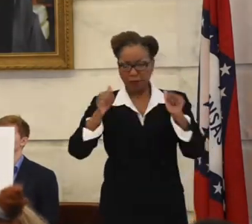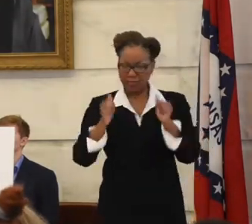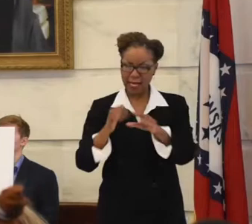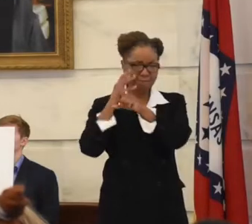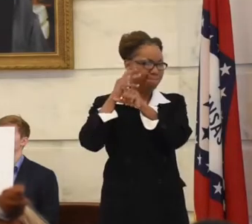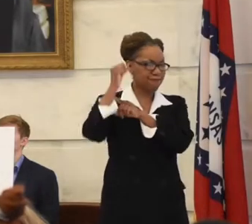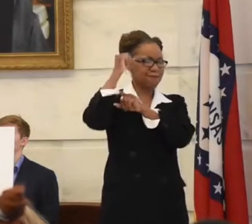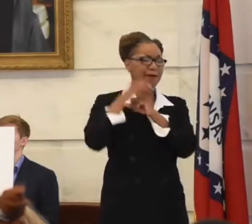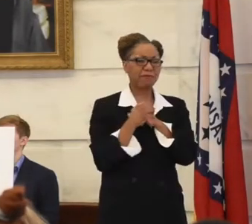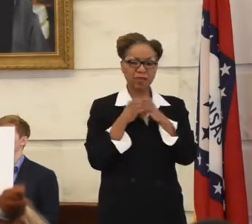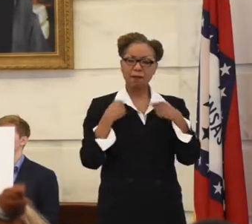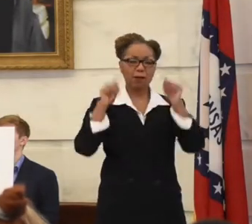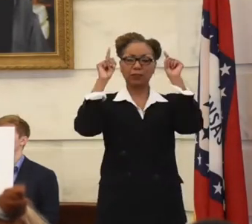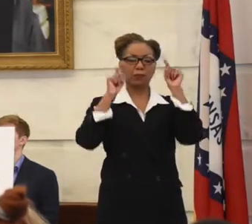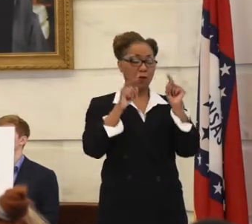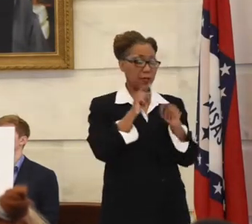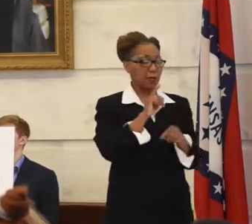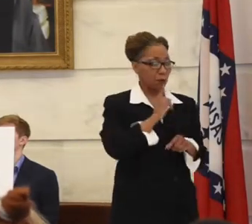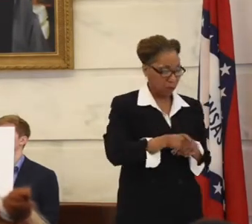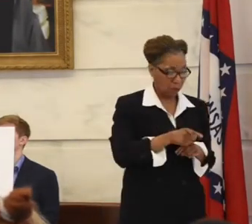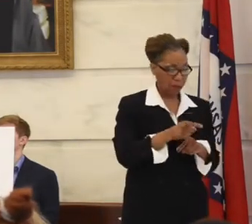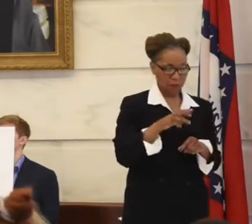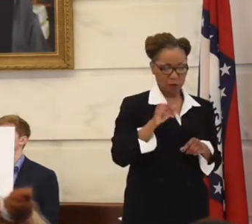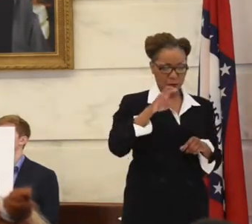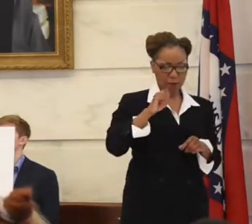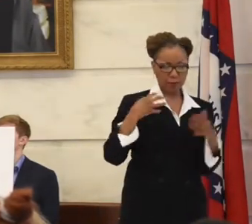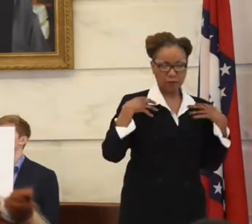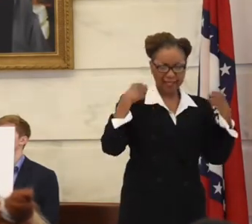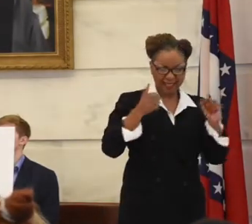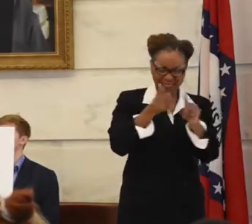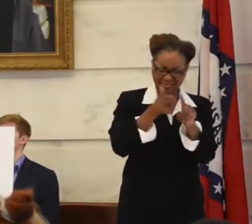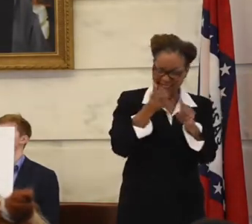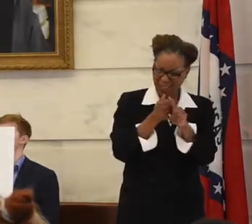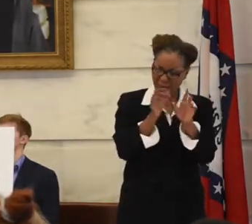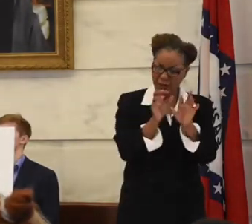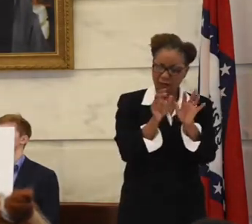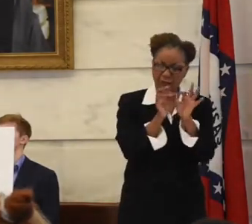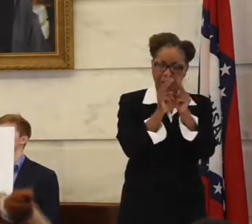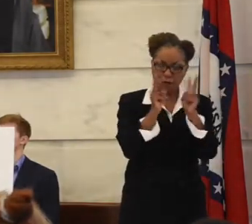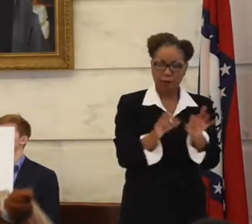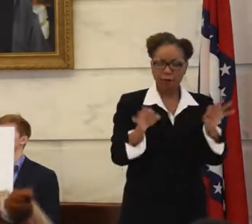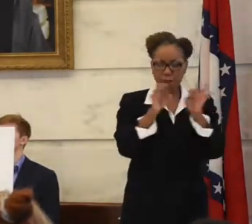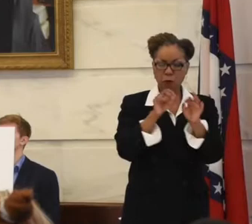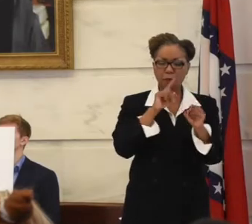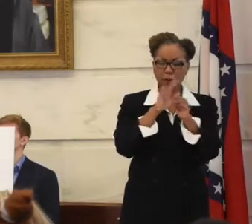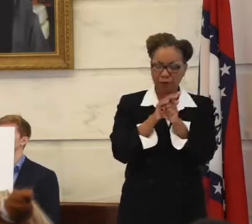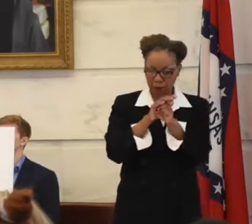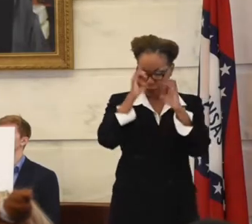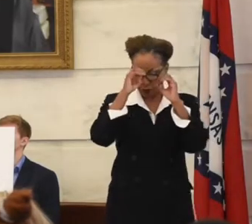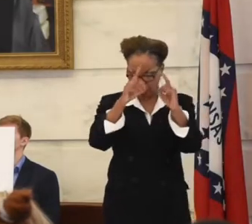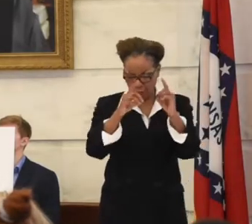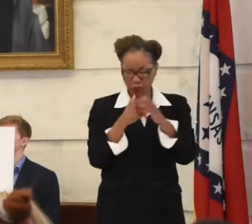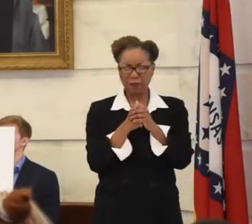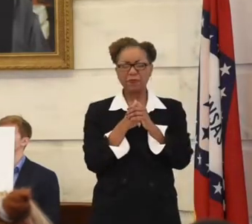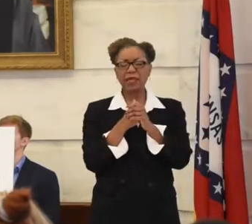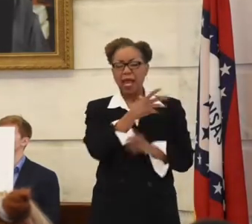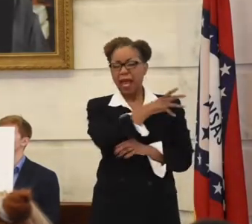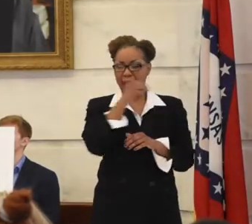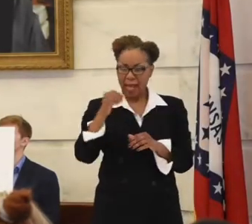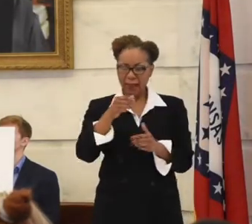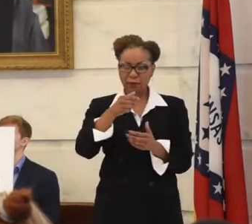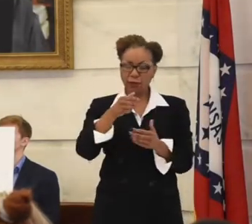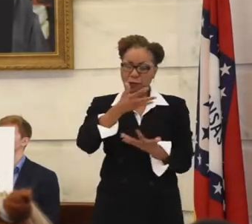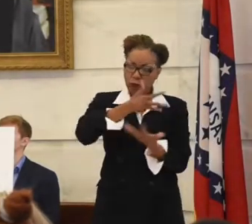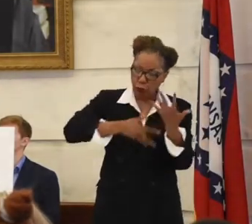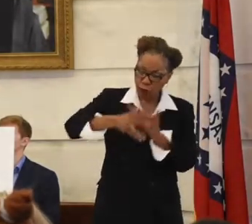prosper. And whereas racial healing is a vital and crucial commitment to the education and